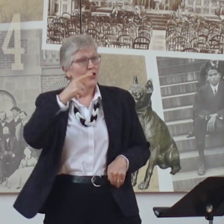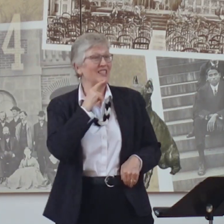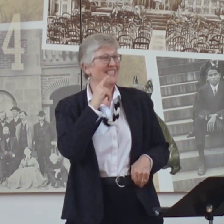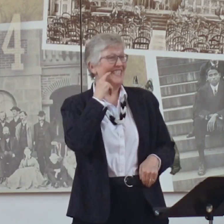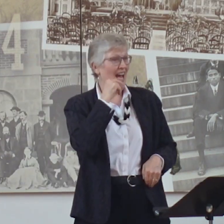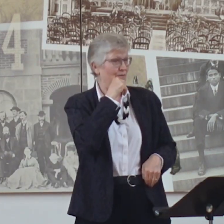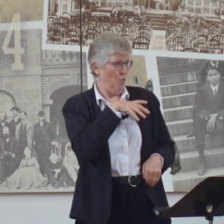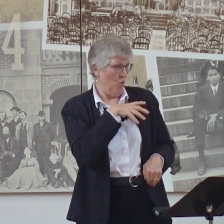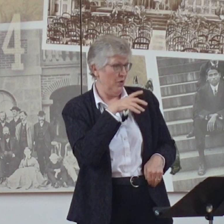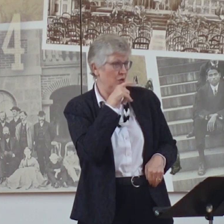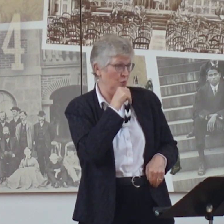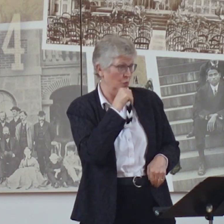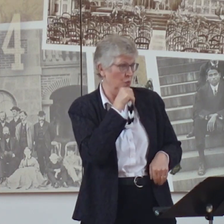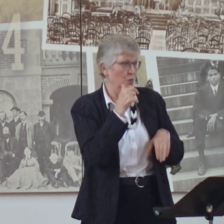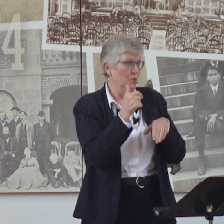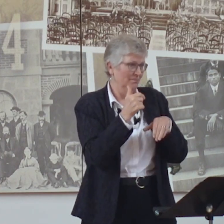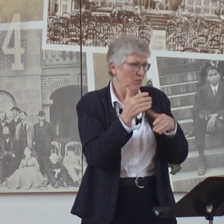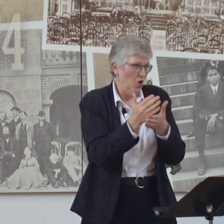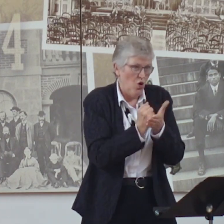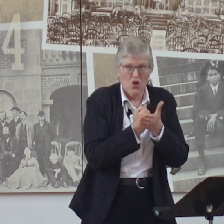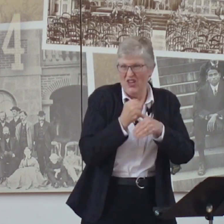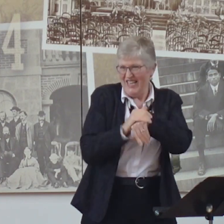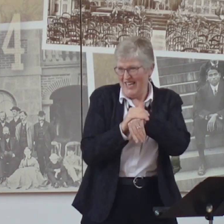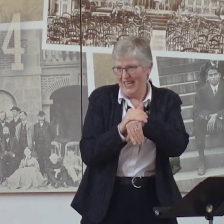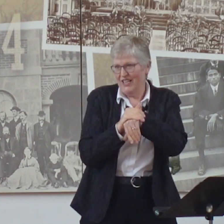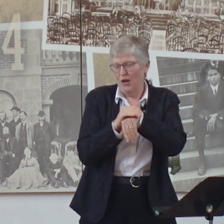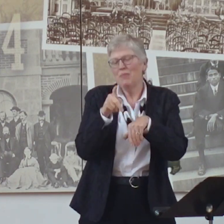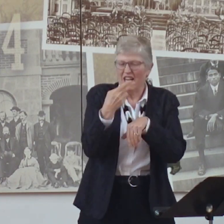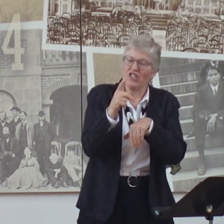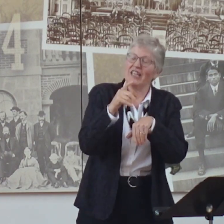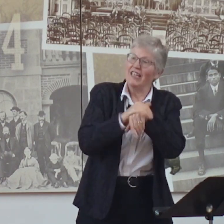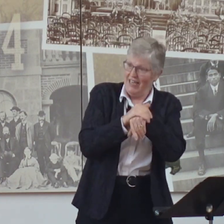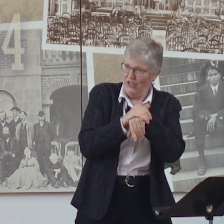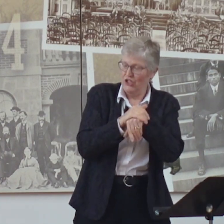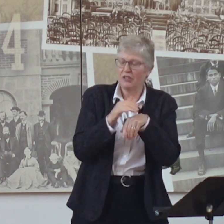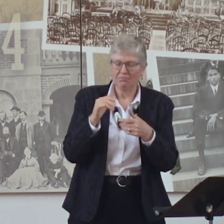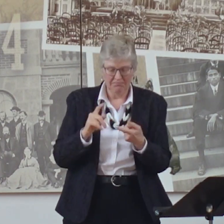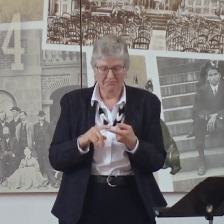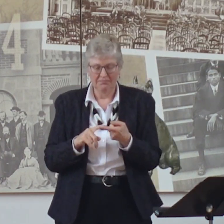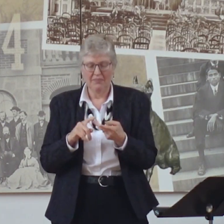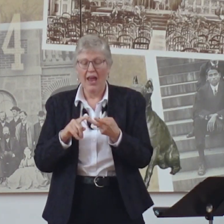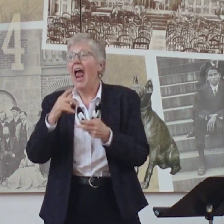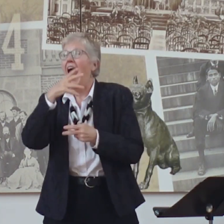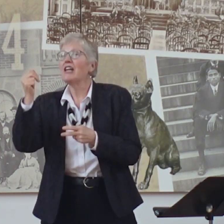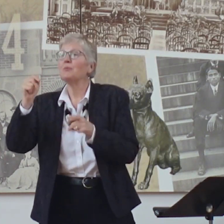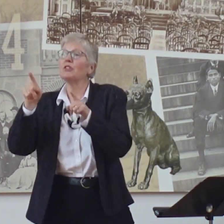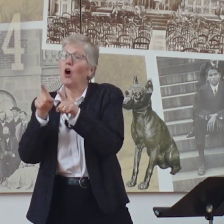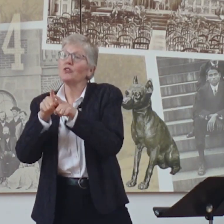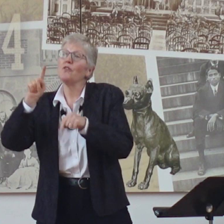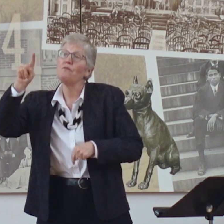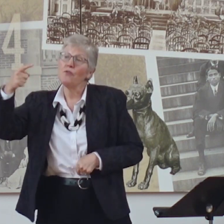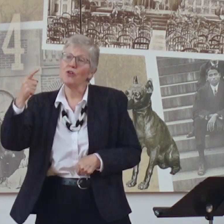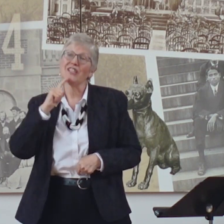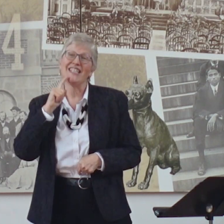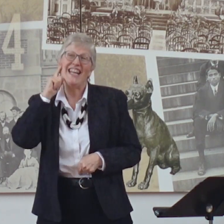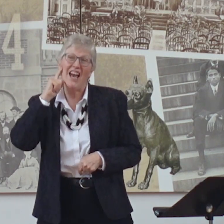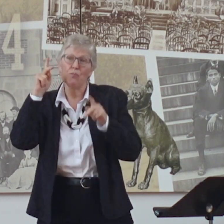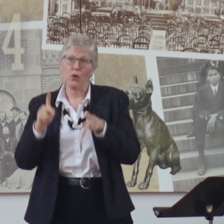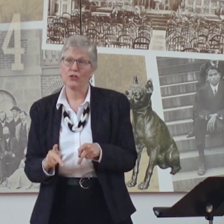Because as we know, she was the first deaf woman to earn a PhD in English, and she was the first deaf person to become the English